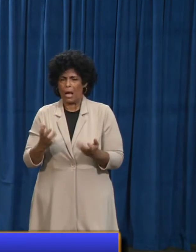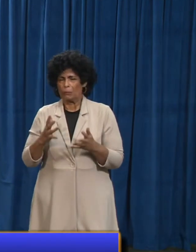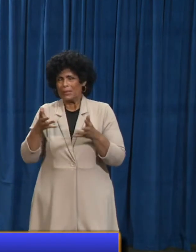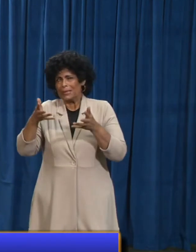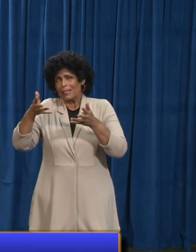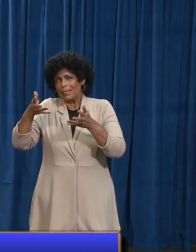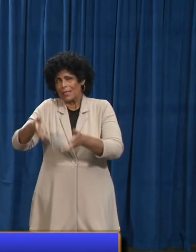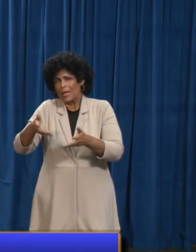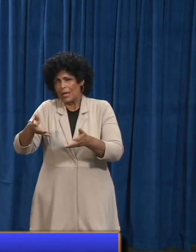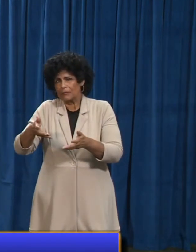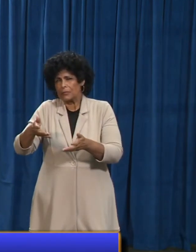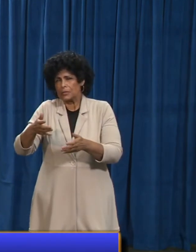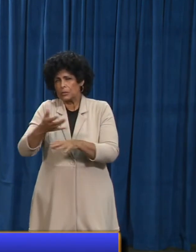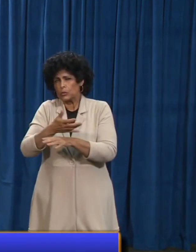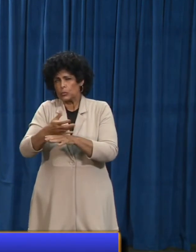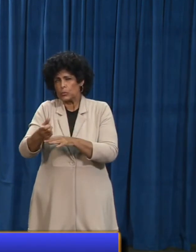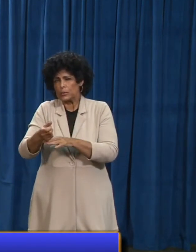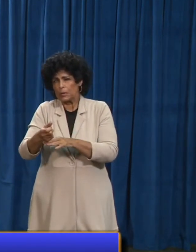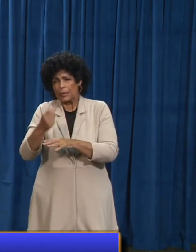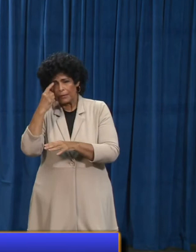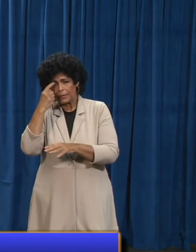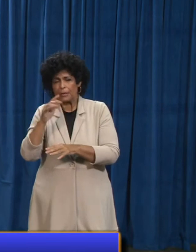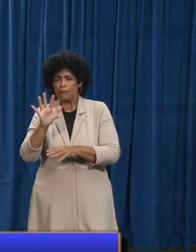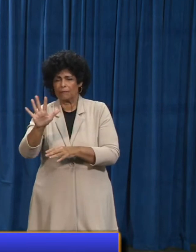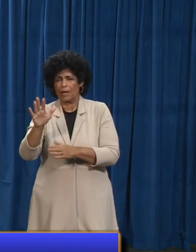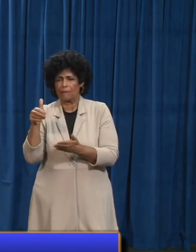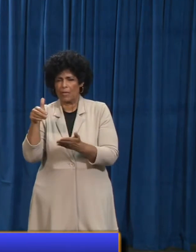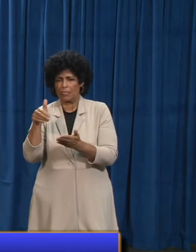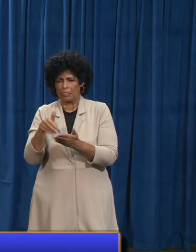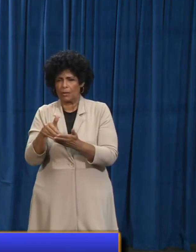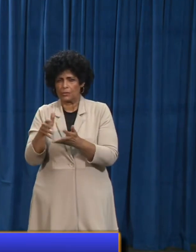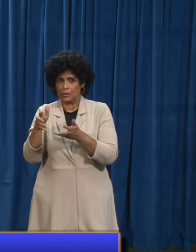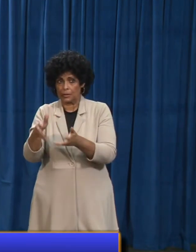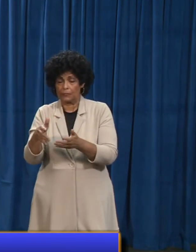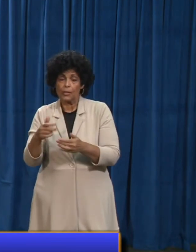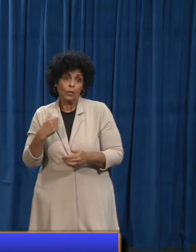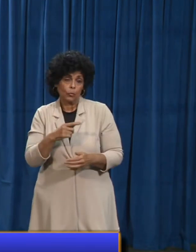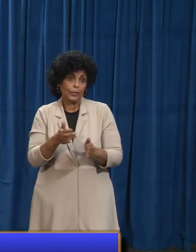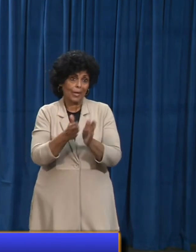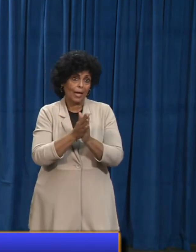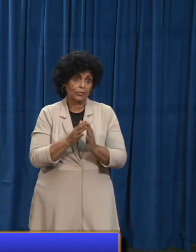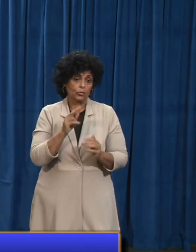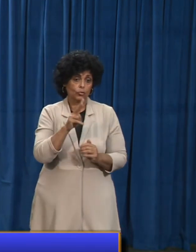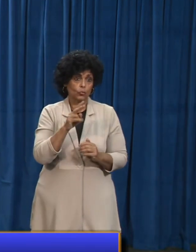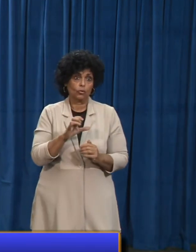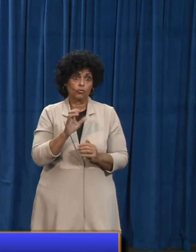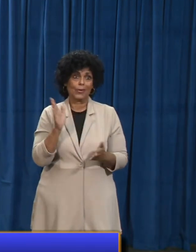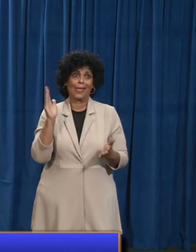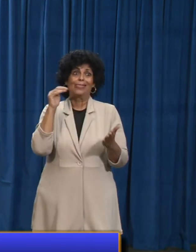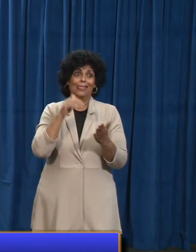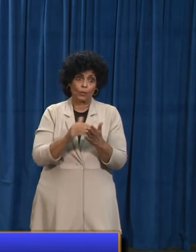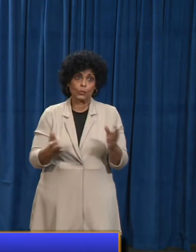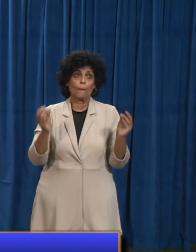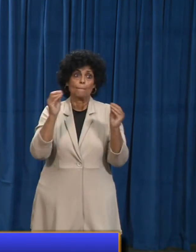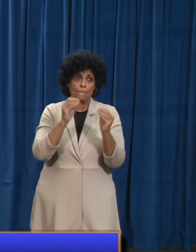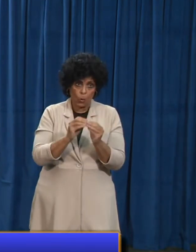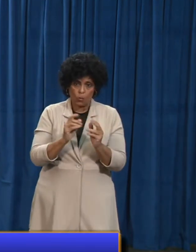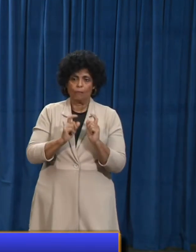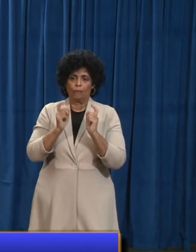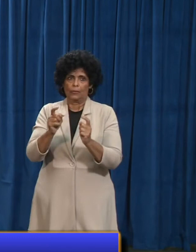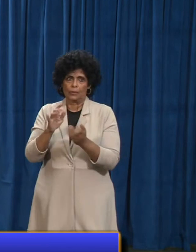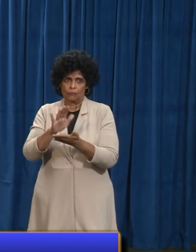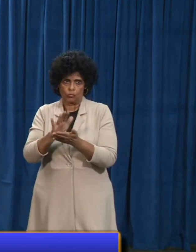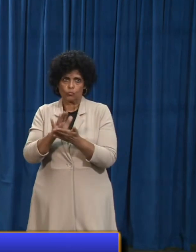today is about 5,000. We requested additional 200,000 to continue to distribute that way. If we